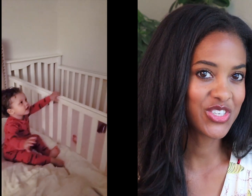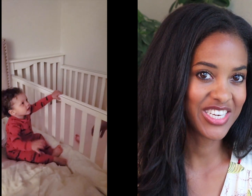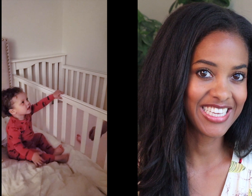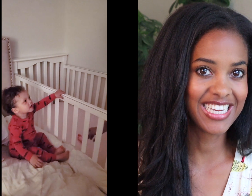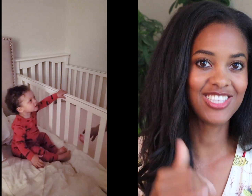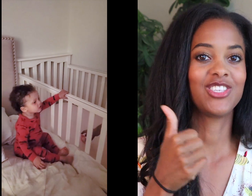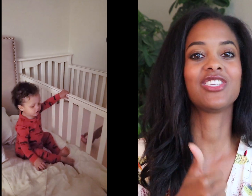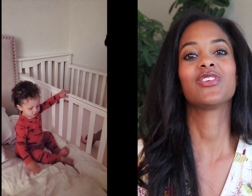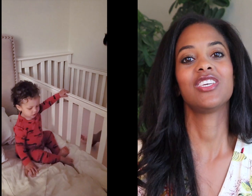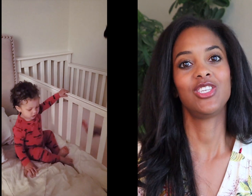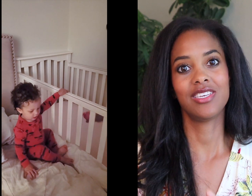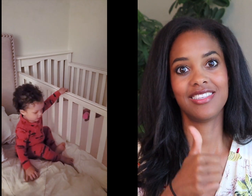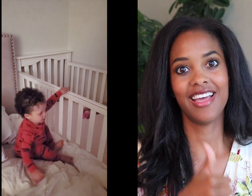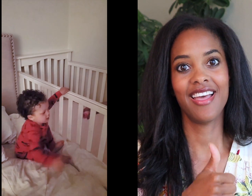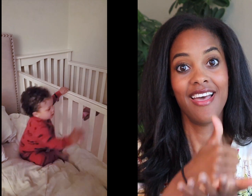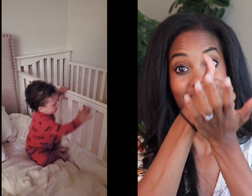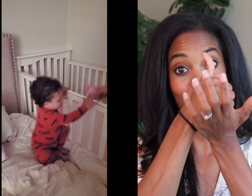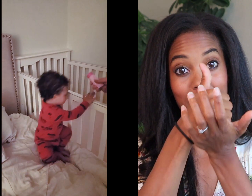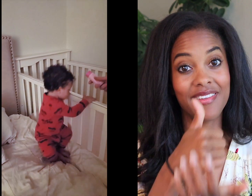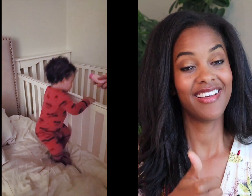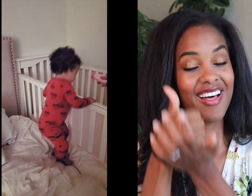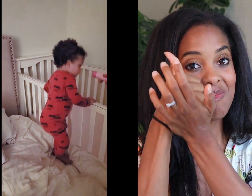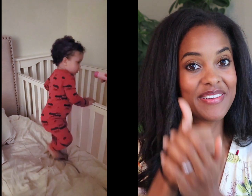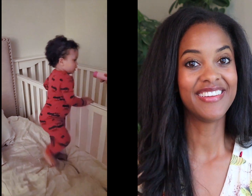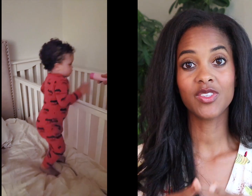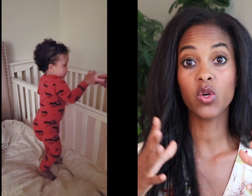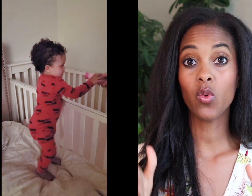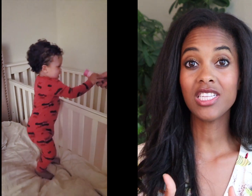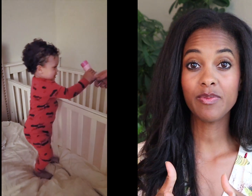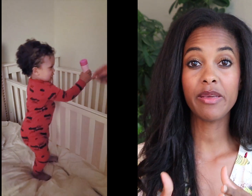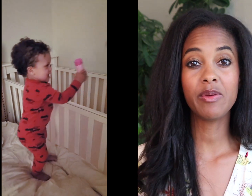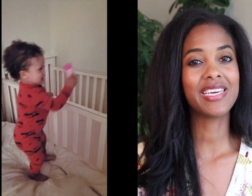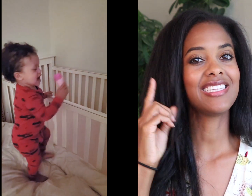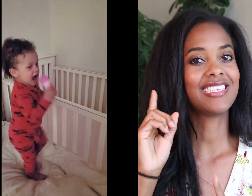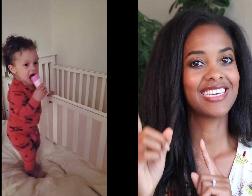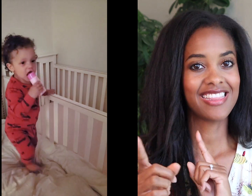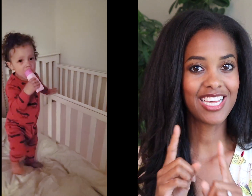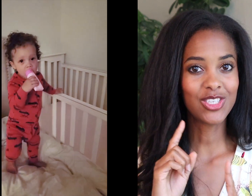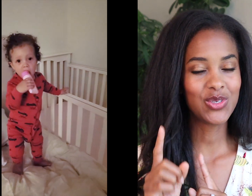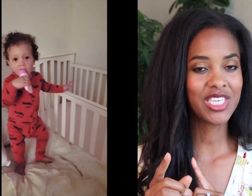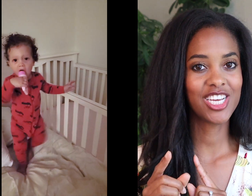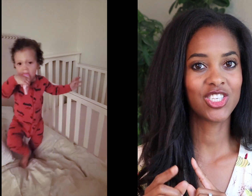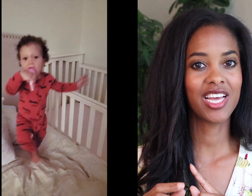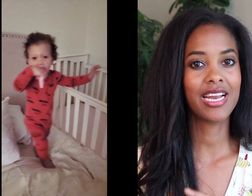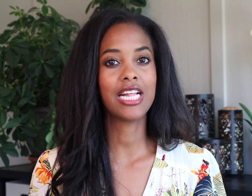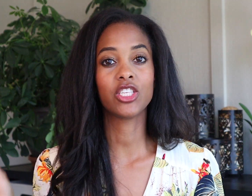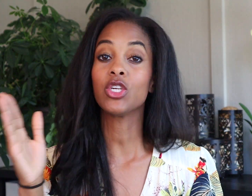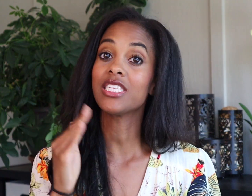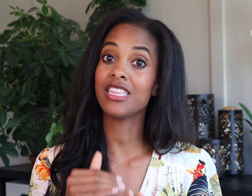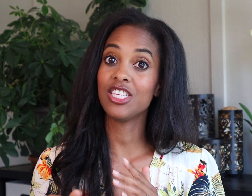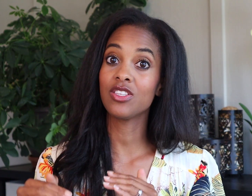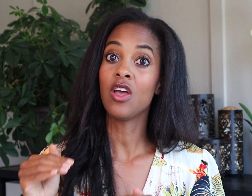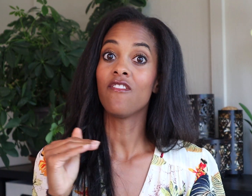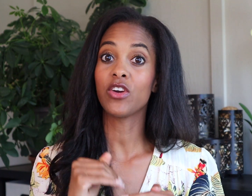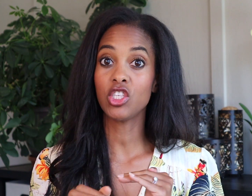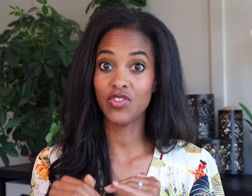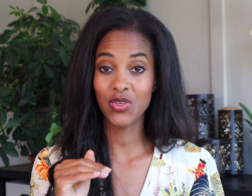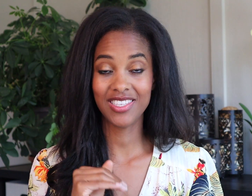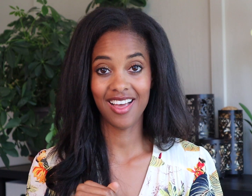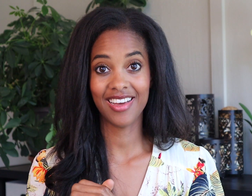couldn't get it just so that she could say, help, help. So once baby begins to get that association and starts to get these first few signs